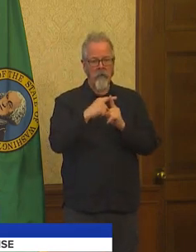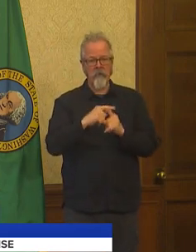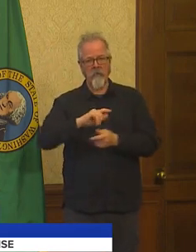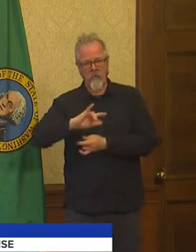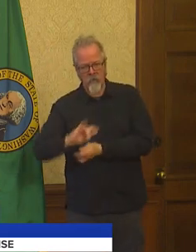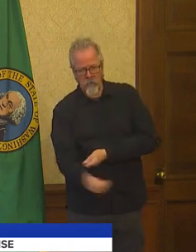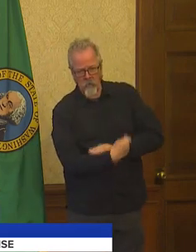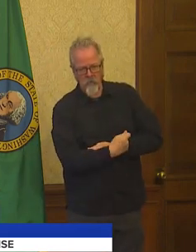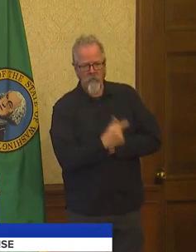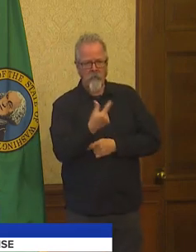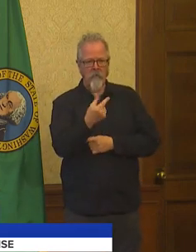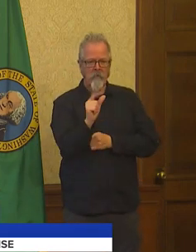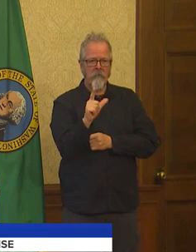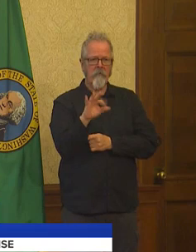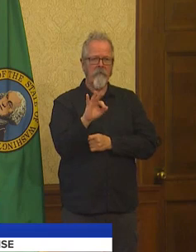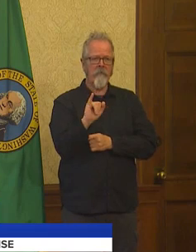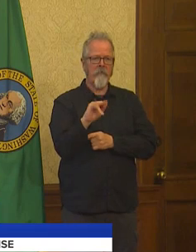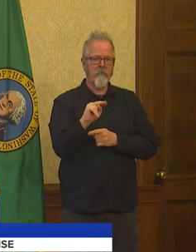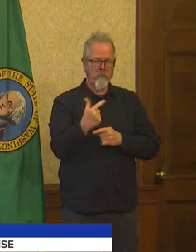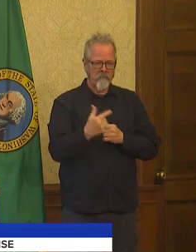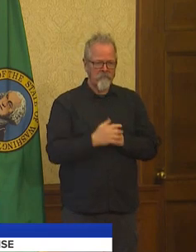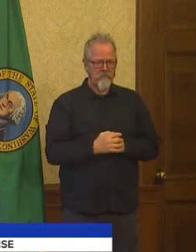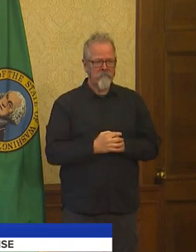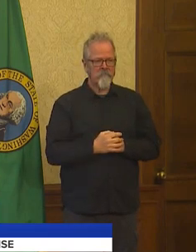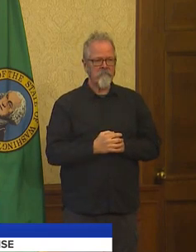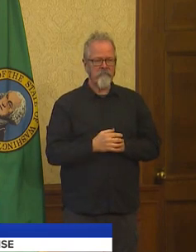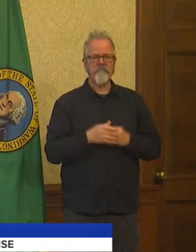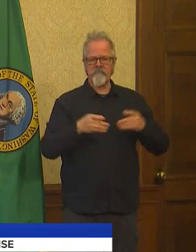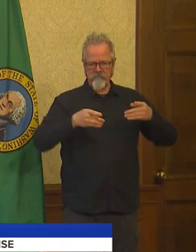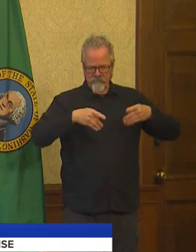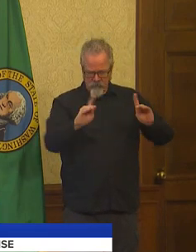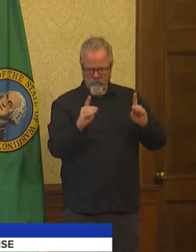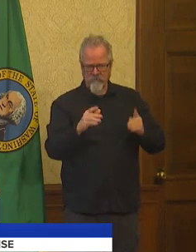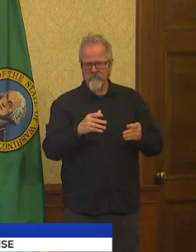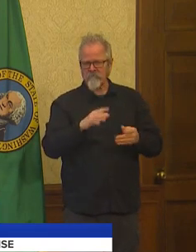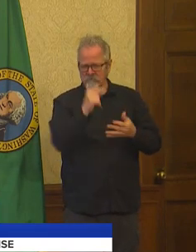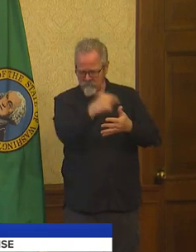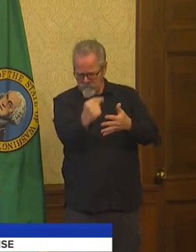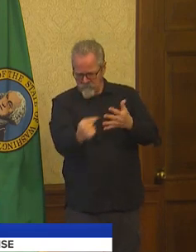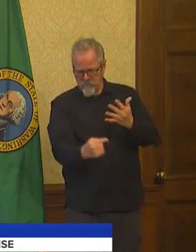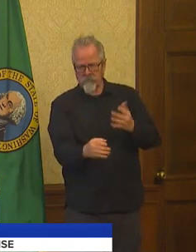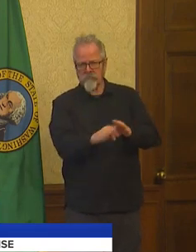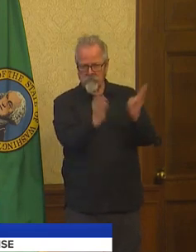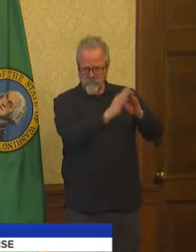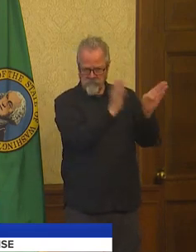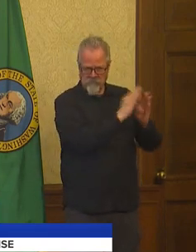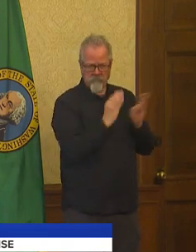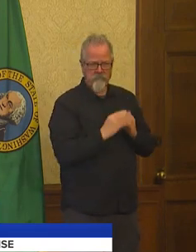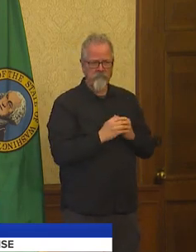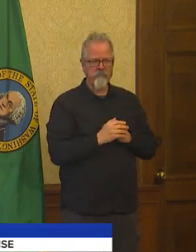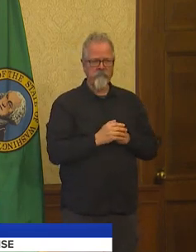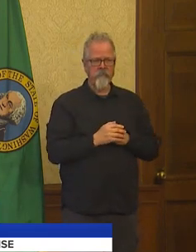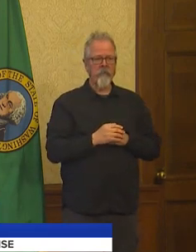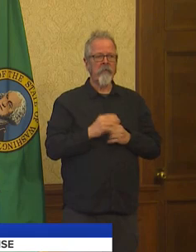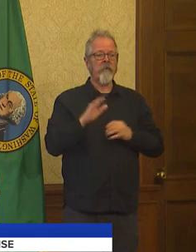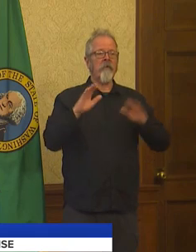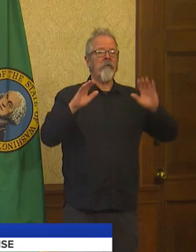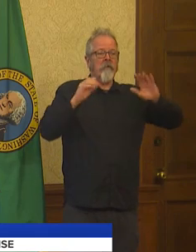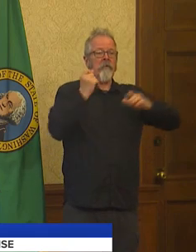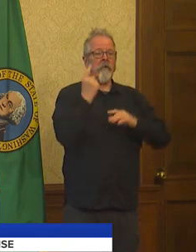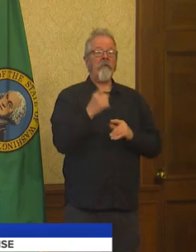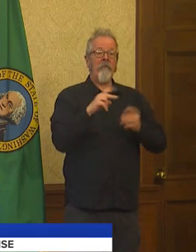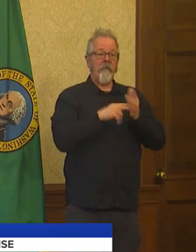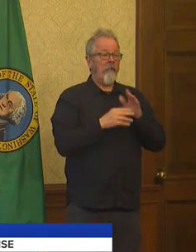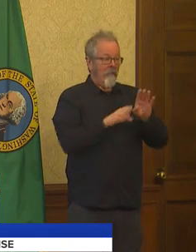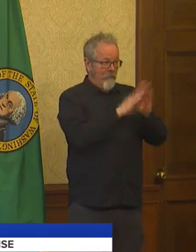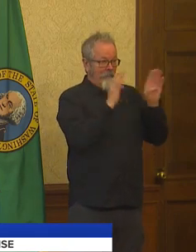outdoors. And just as with other sectors where we are beginning to modify our restrictions, if we were